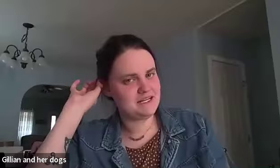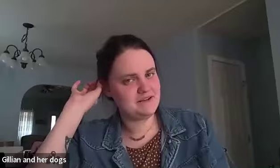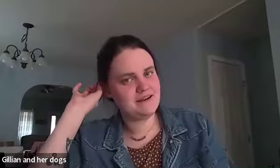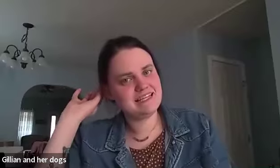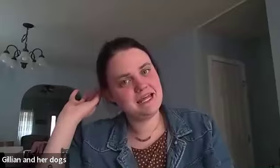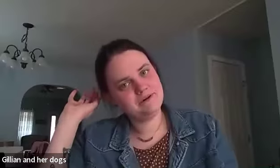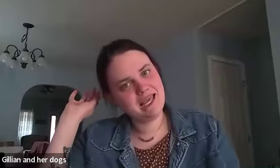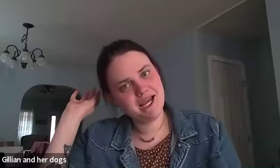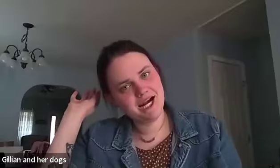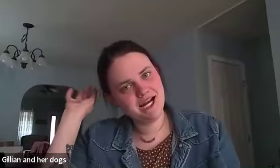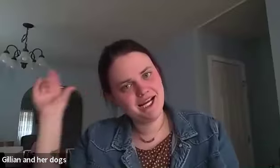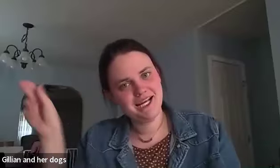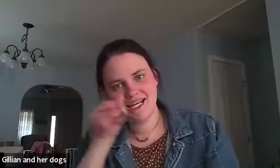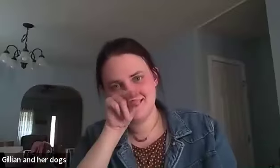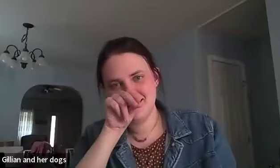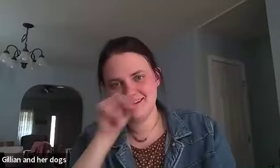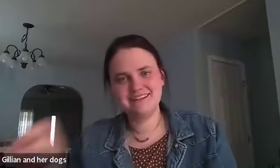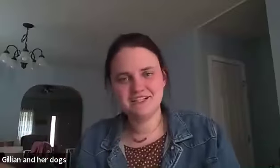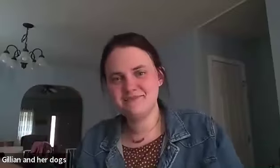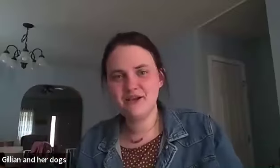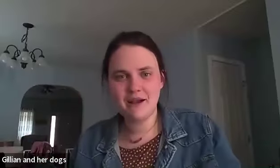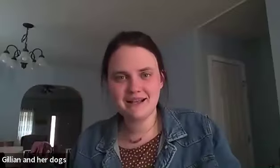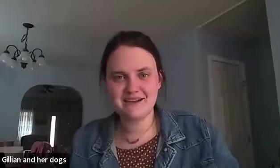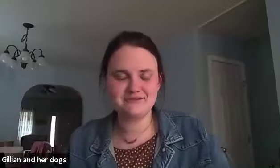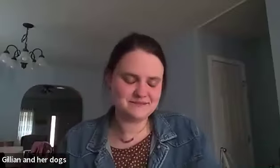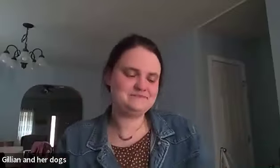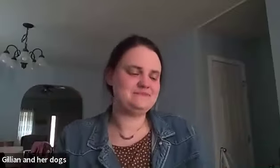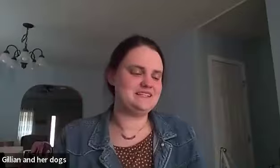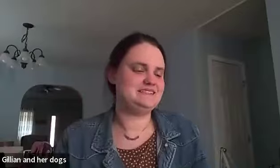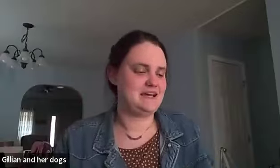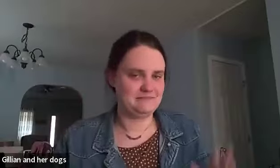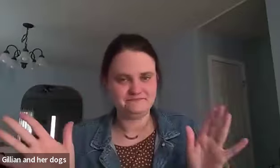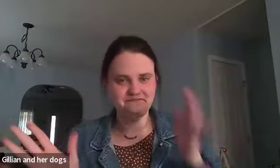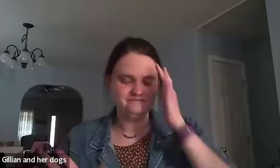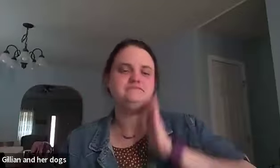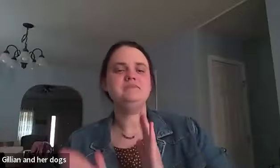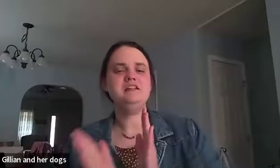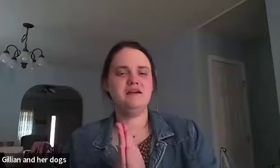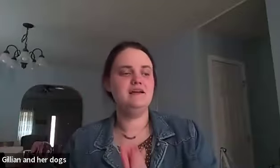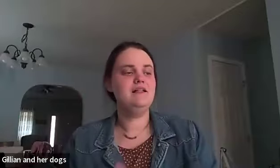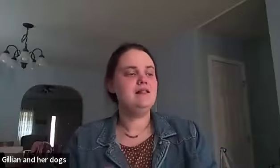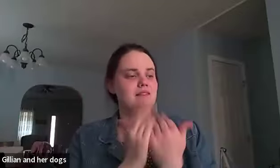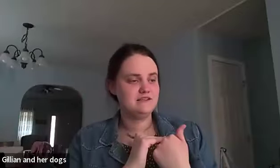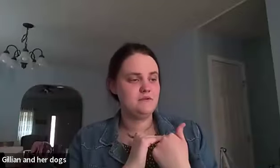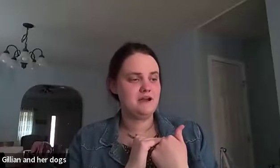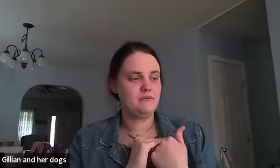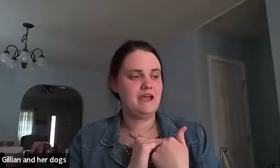when I do it. And I say, I don't care. It's a duck. Ducks make quack sounds. So, all right, let's go back. We